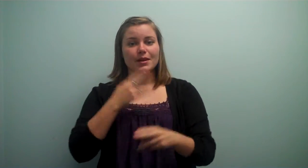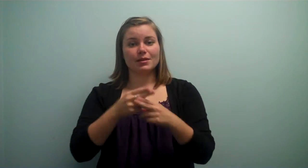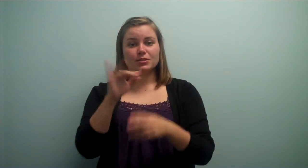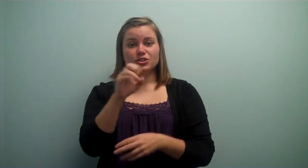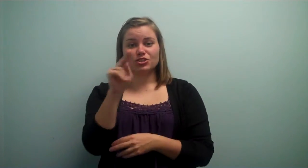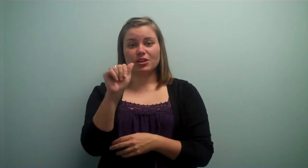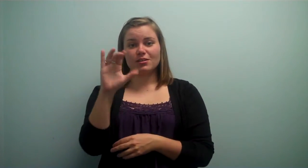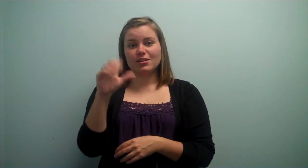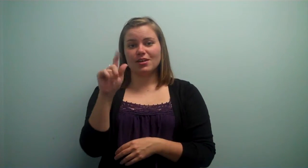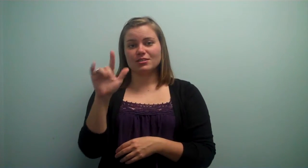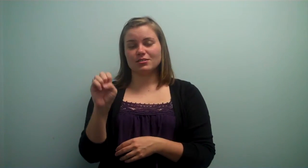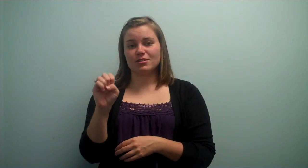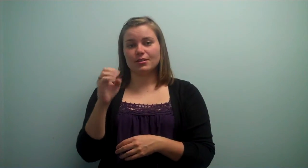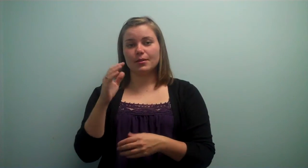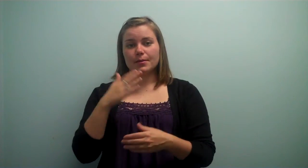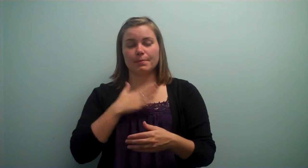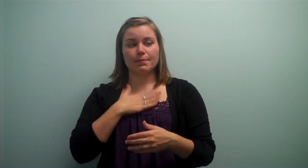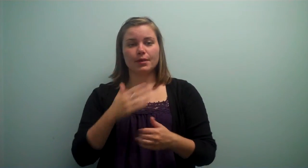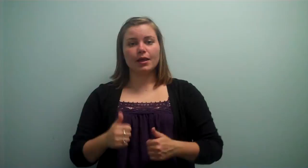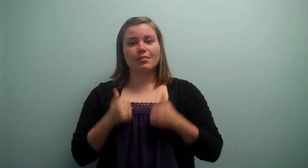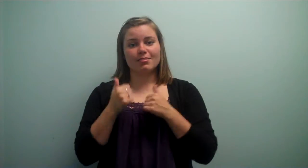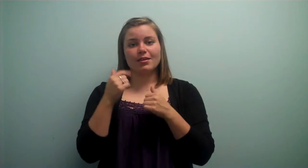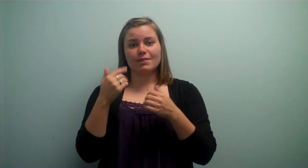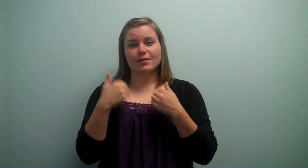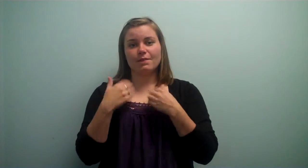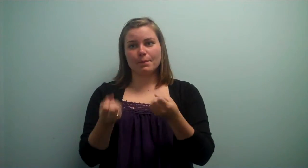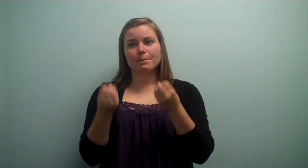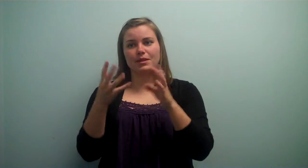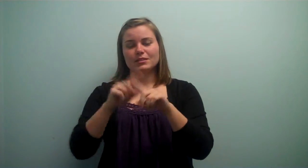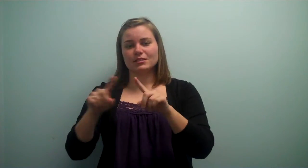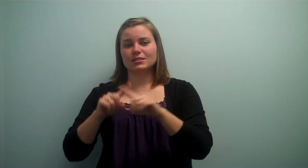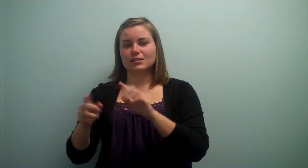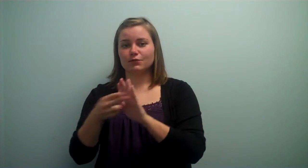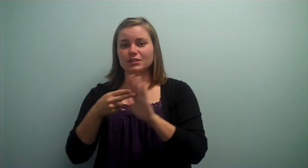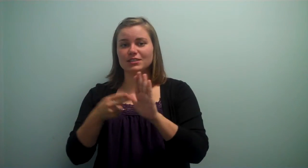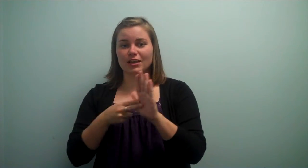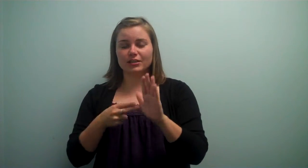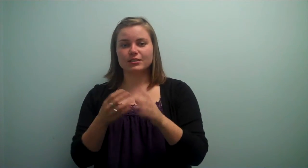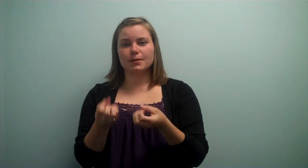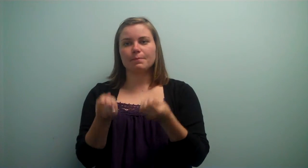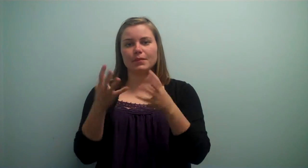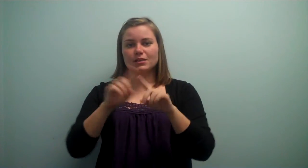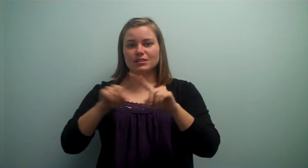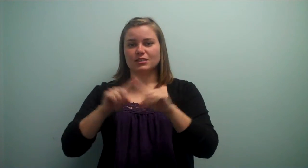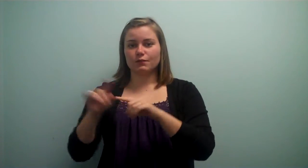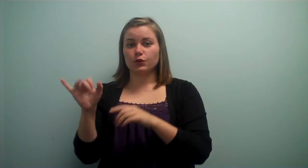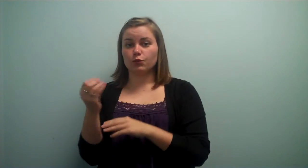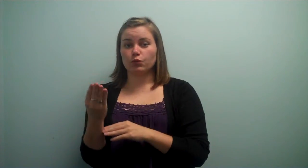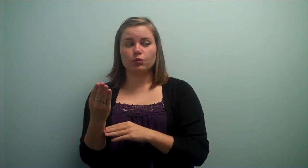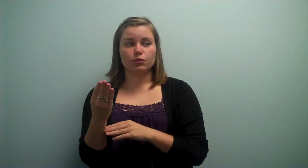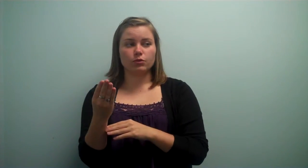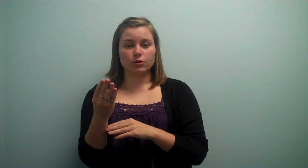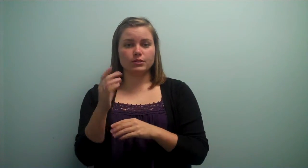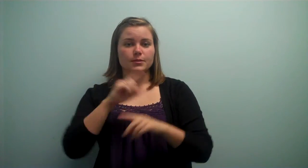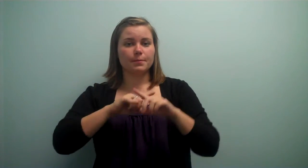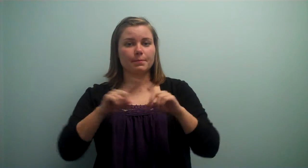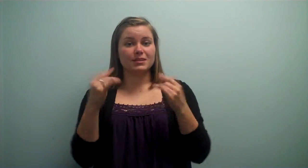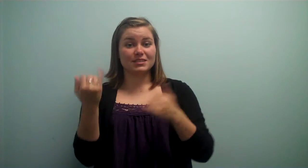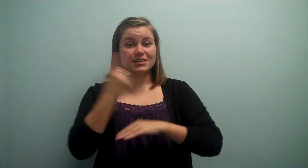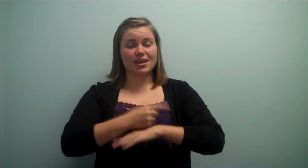Castle, and in my life I've assumed several different titles and numerous roles. But today, I simply wish to share with you